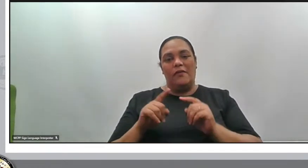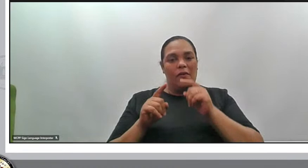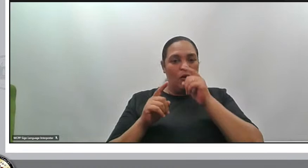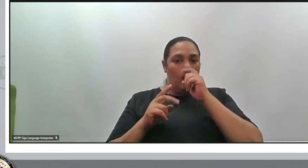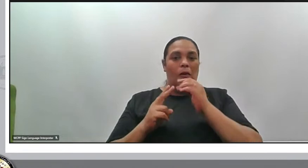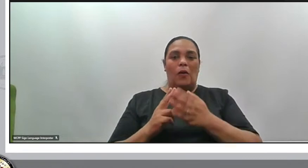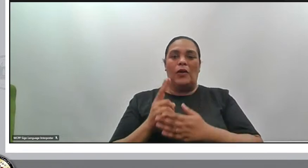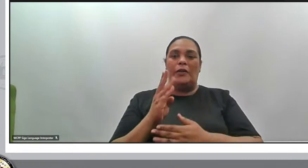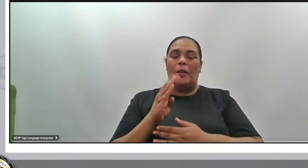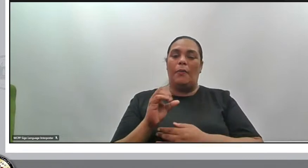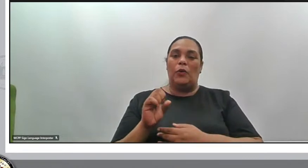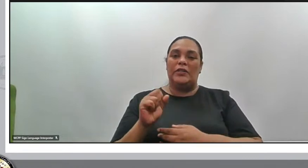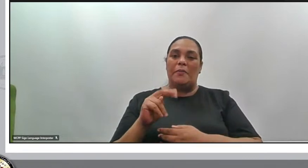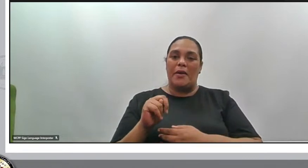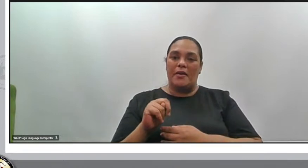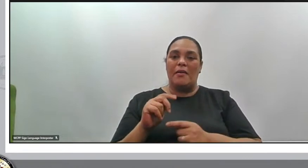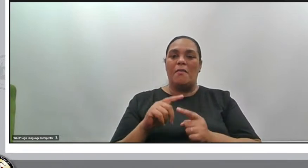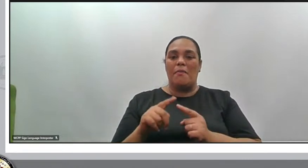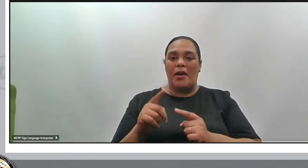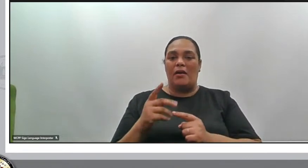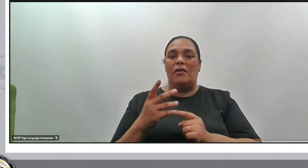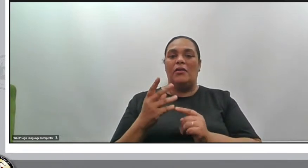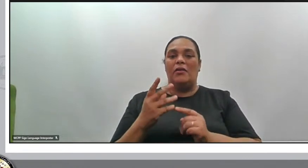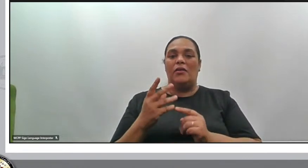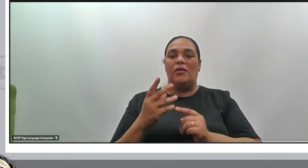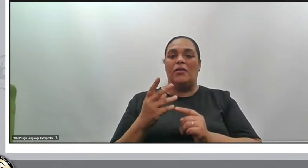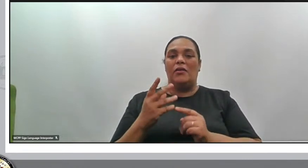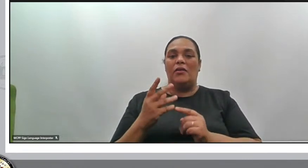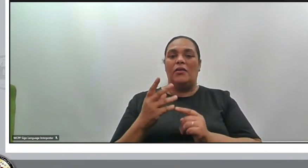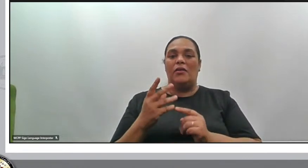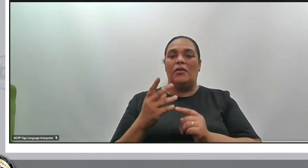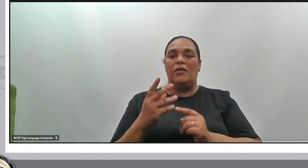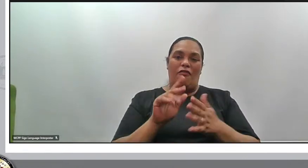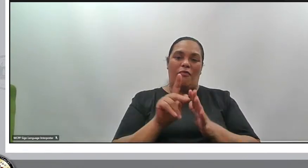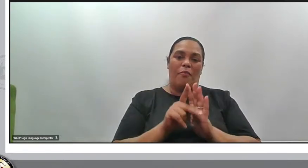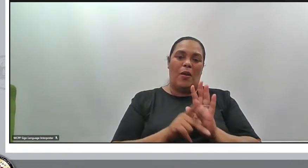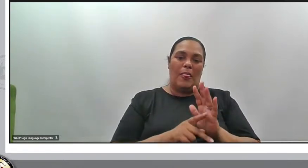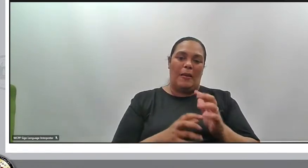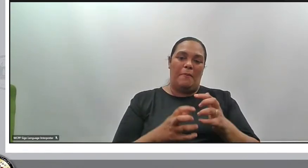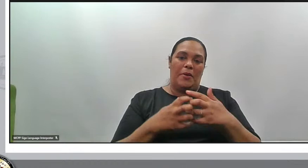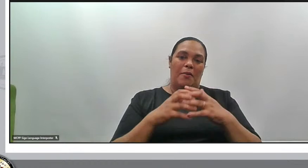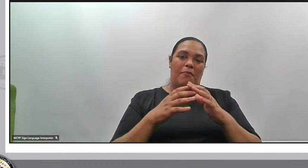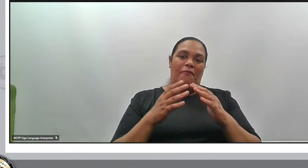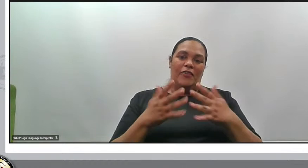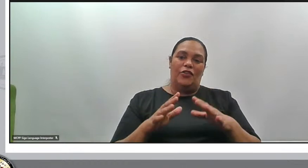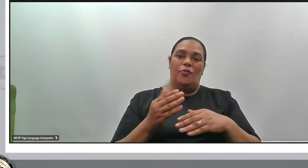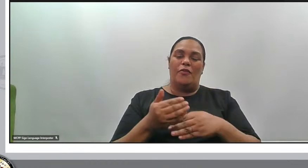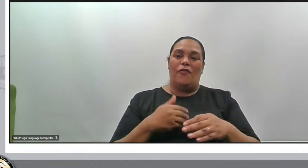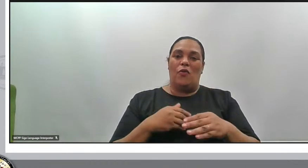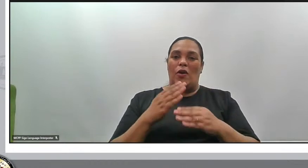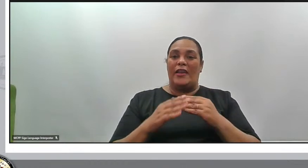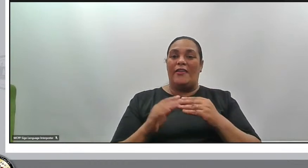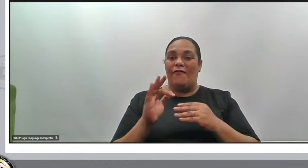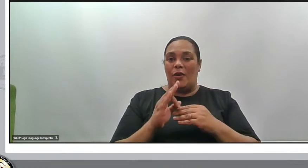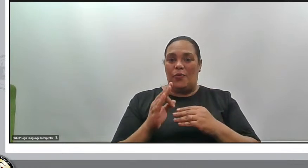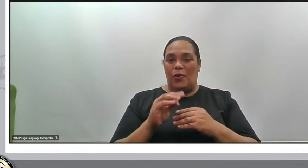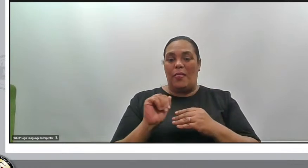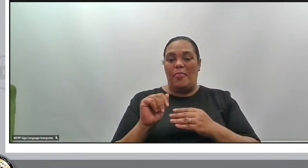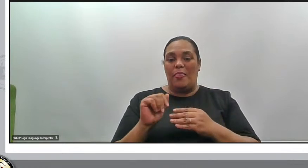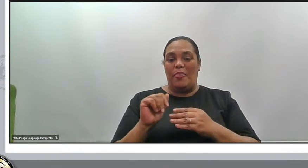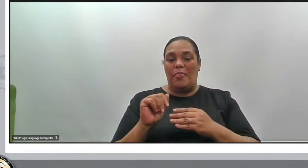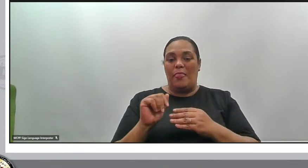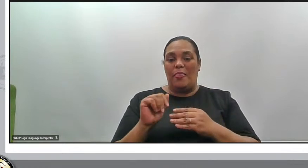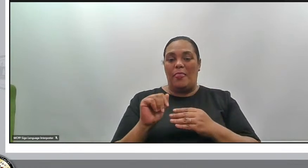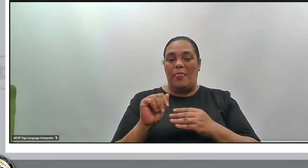Bosman. We have put a draft policy, I think before the end of February, put a draft policy out